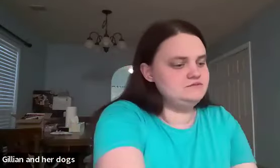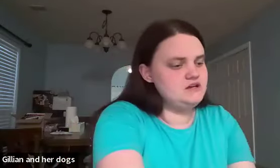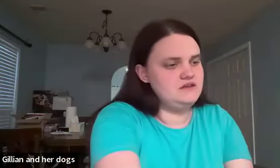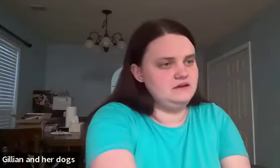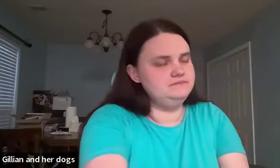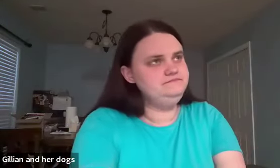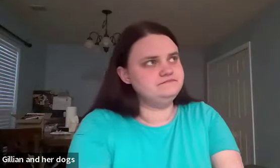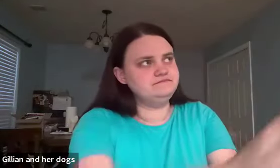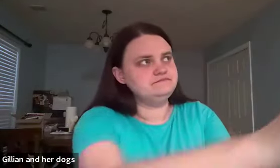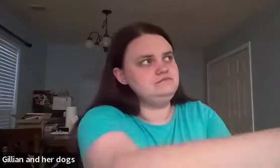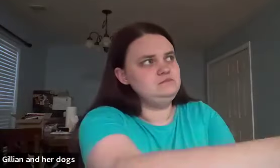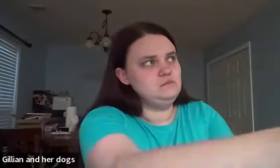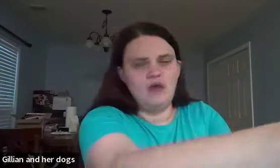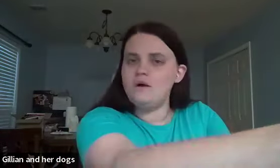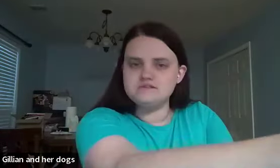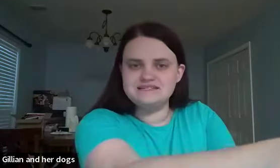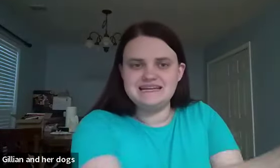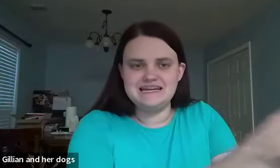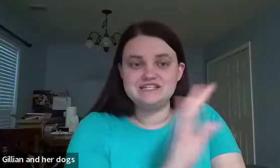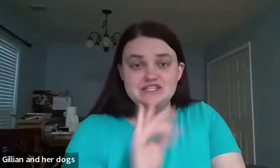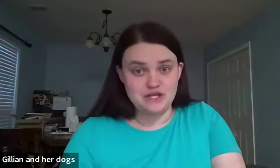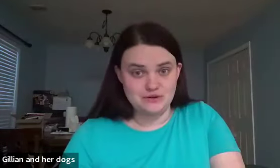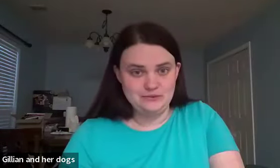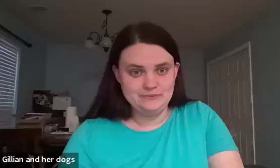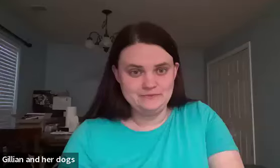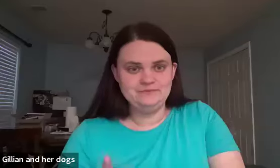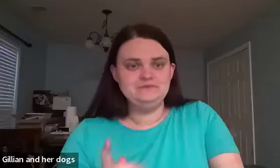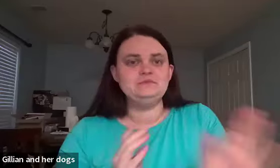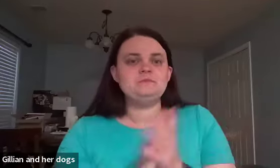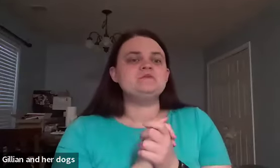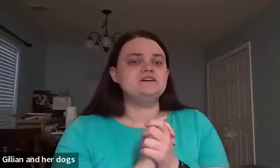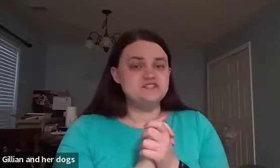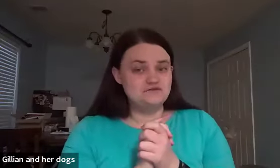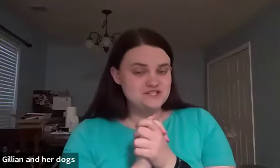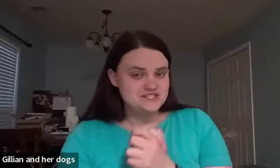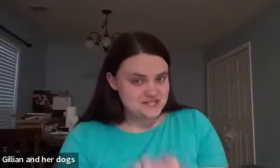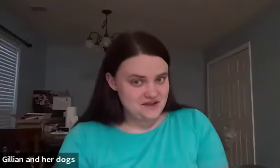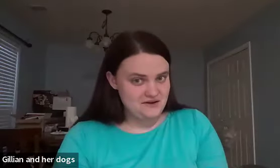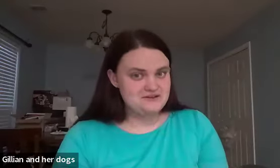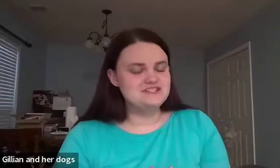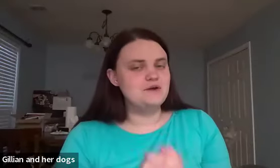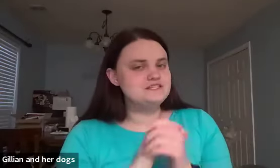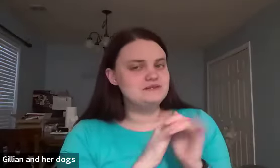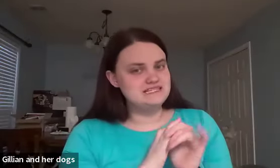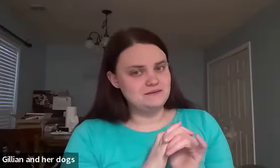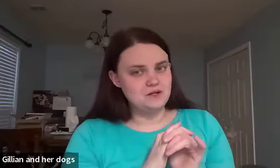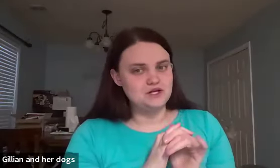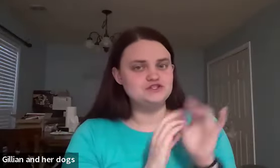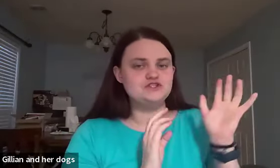I'm trying to think. Oh, I was gonna say snow. So for snow, snow is going to be similar